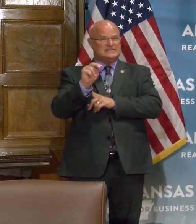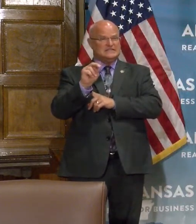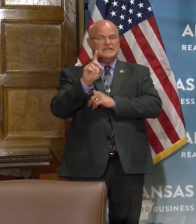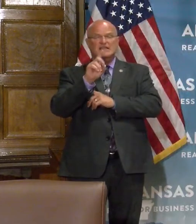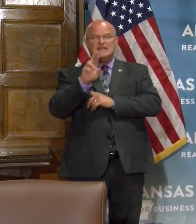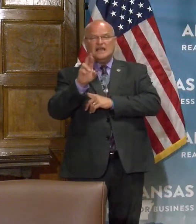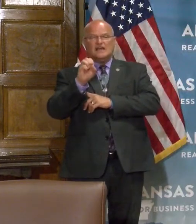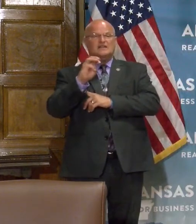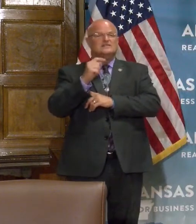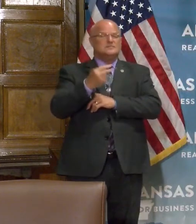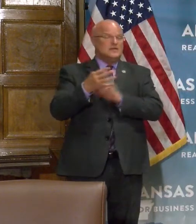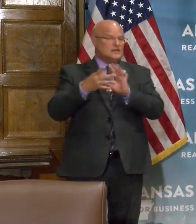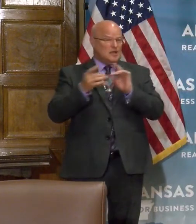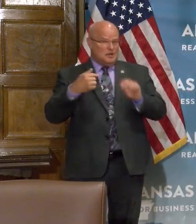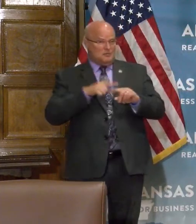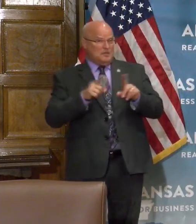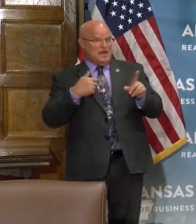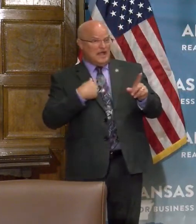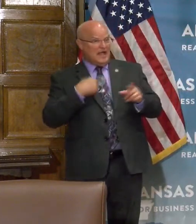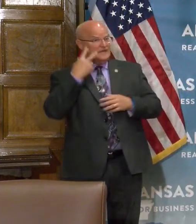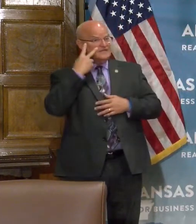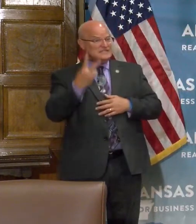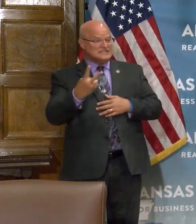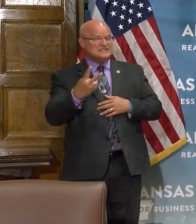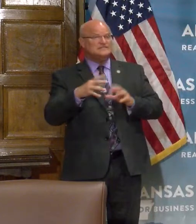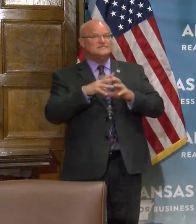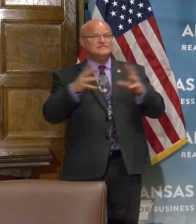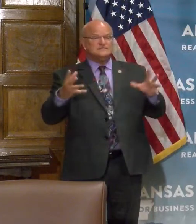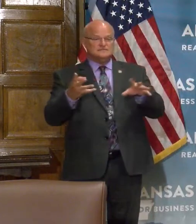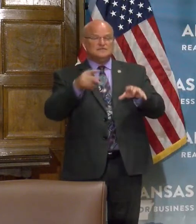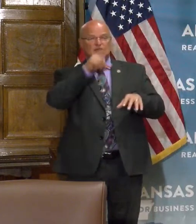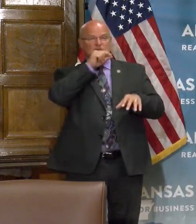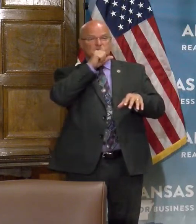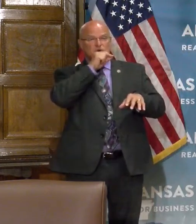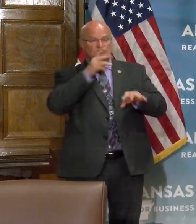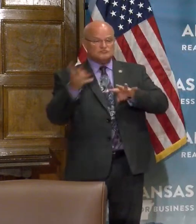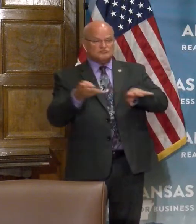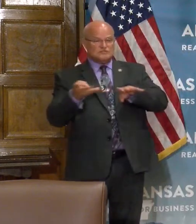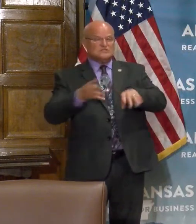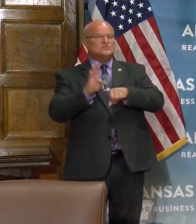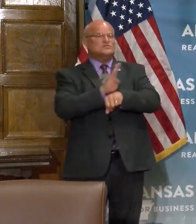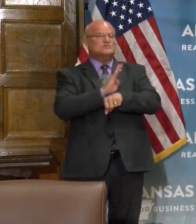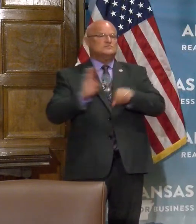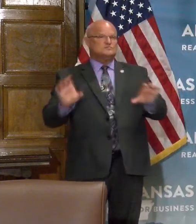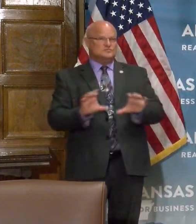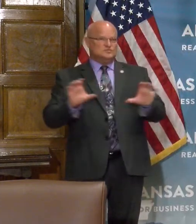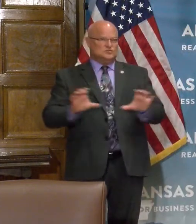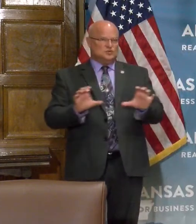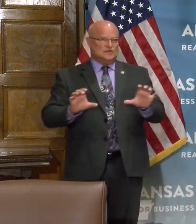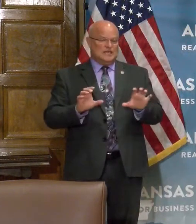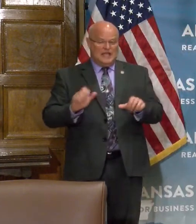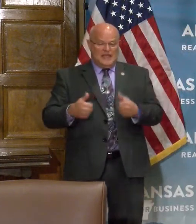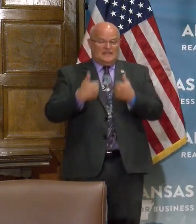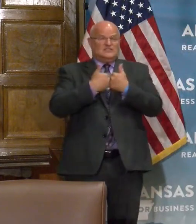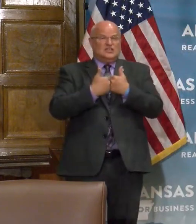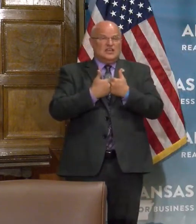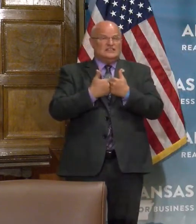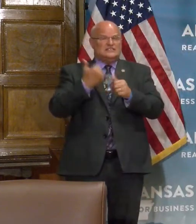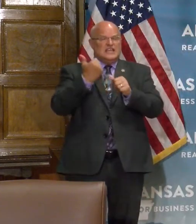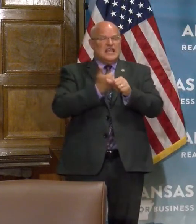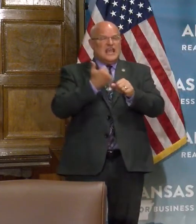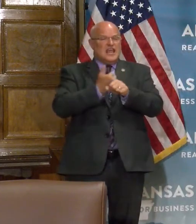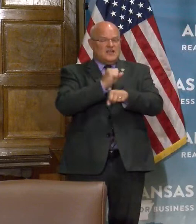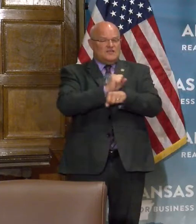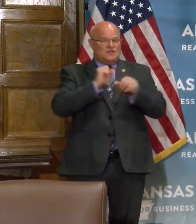Dr. Smith can comment, but I've seen how much the poultry industry is doing. And the challenge is that every worker leaves